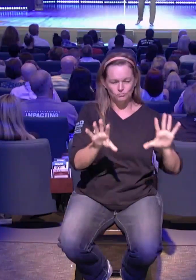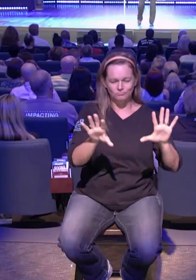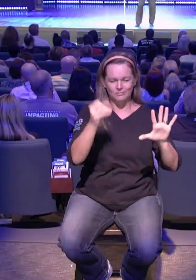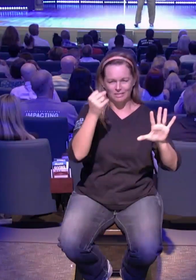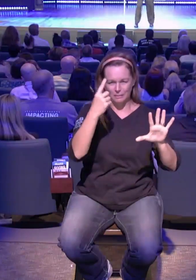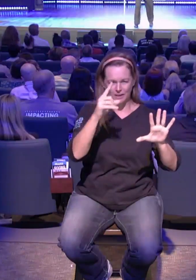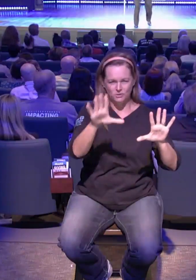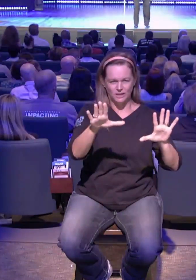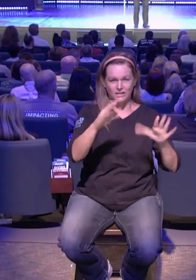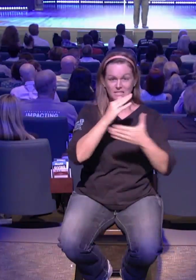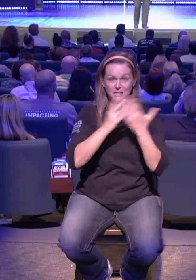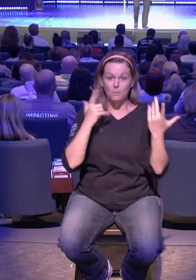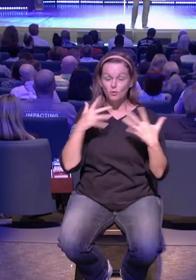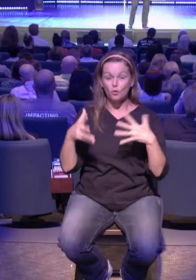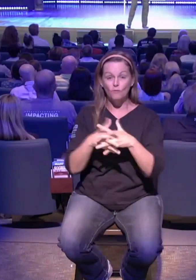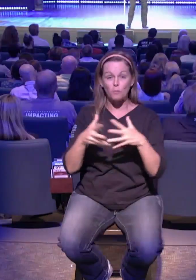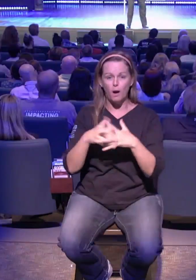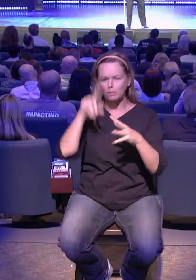concussions.